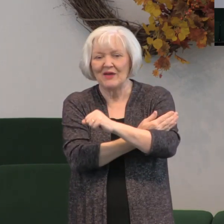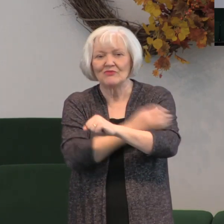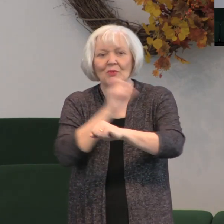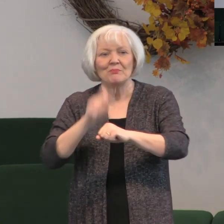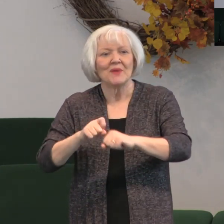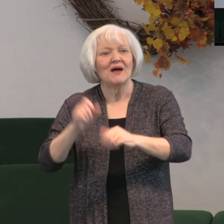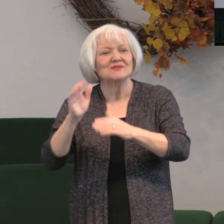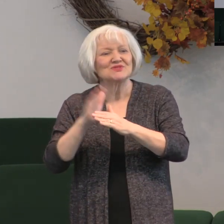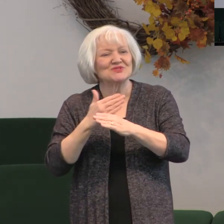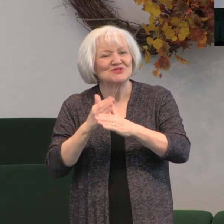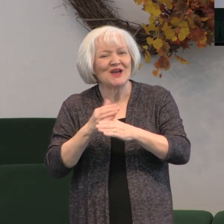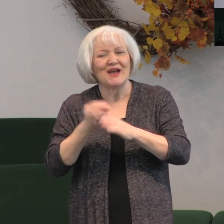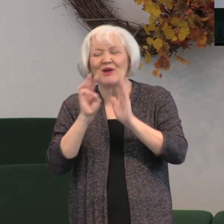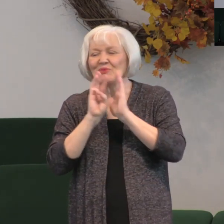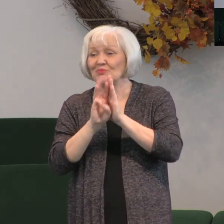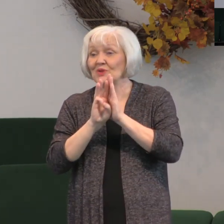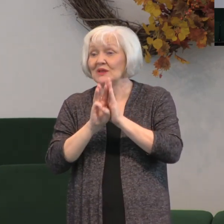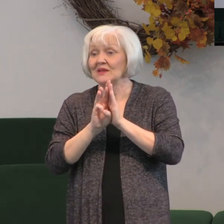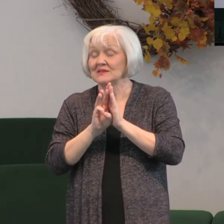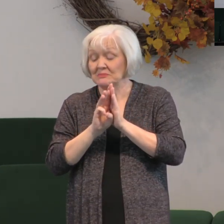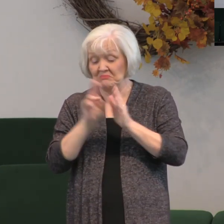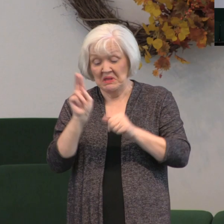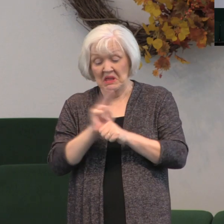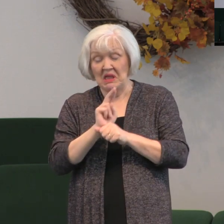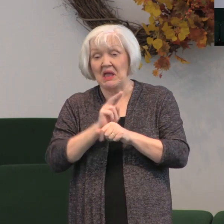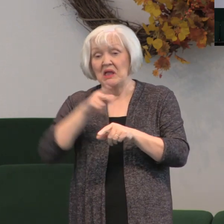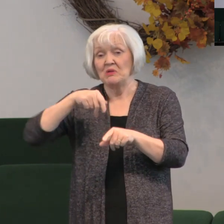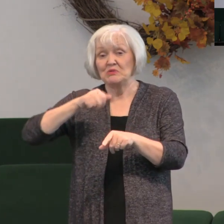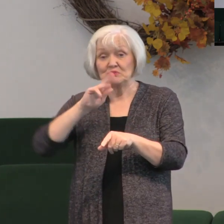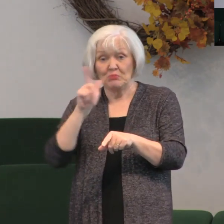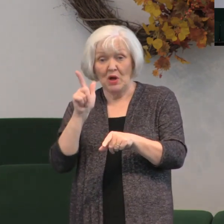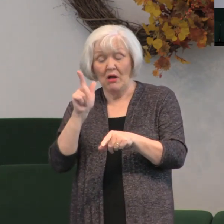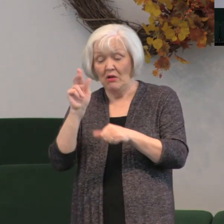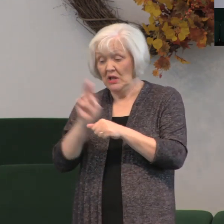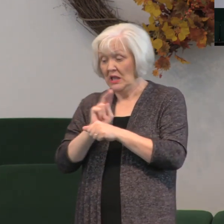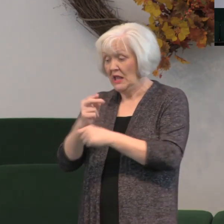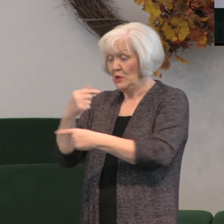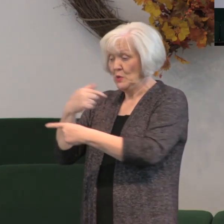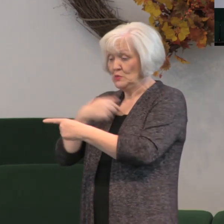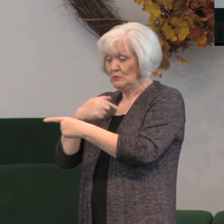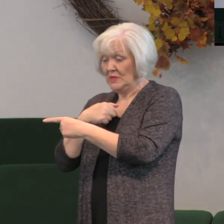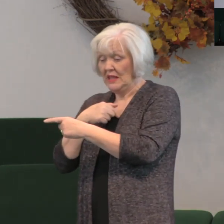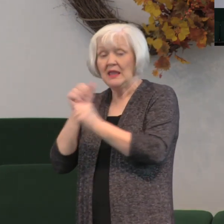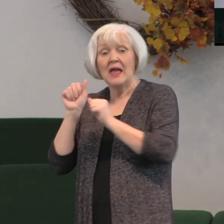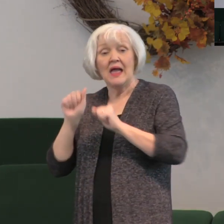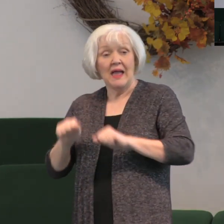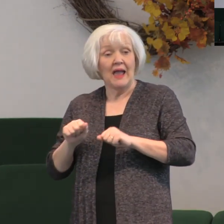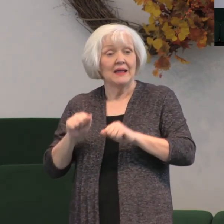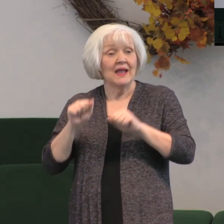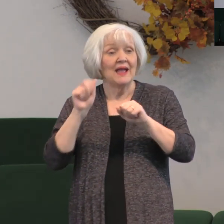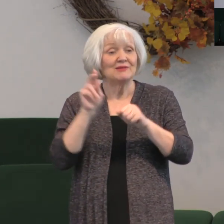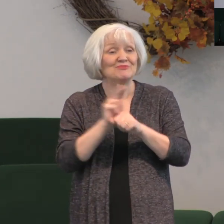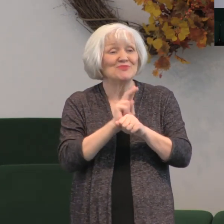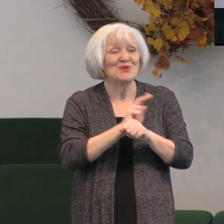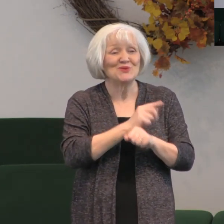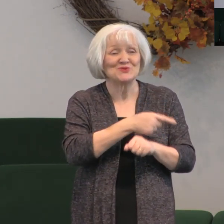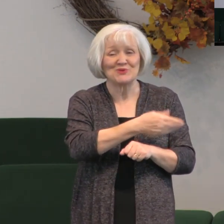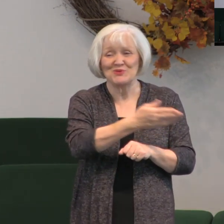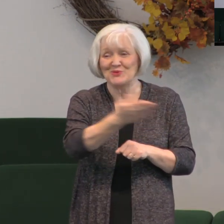God did it in the life of the apostle Paul he did it in my life and he can do it in the lives of people all around us.